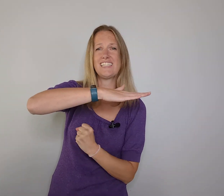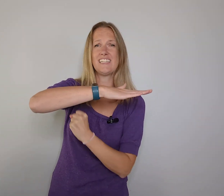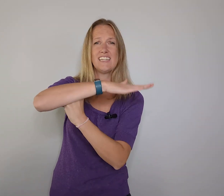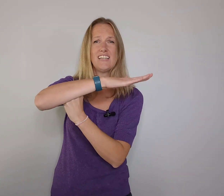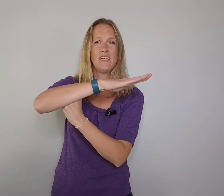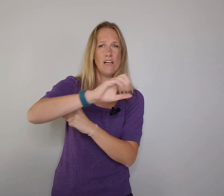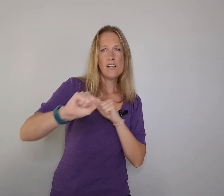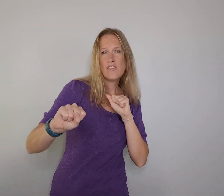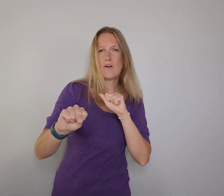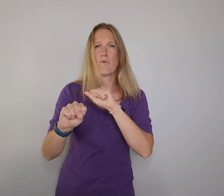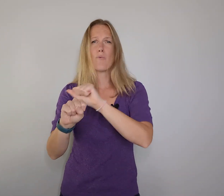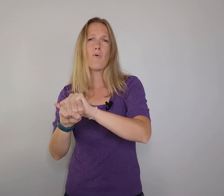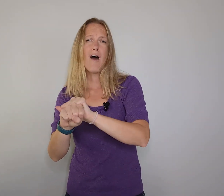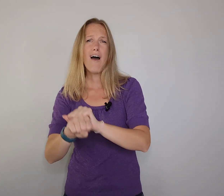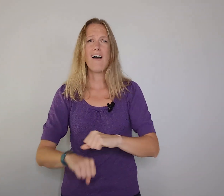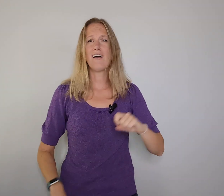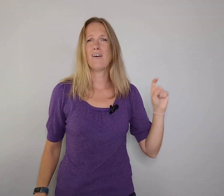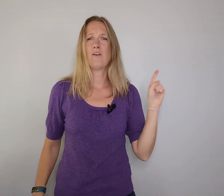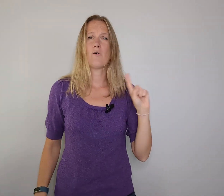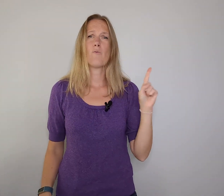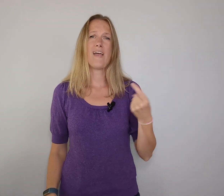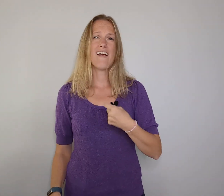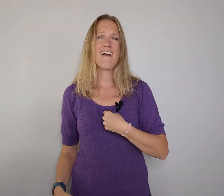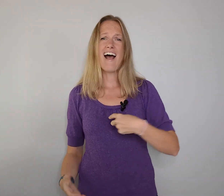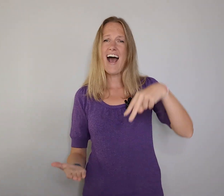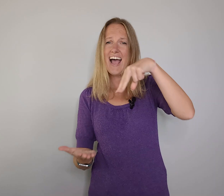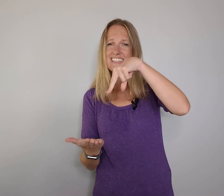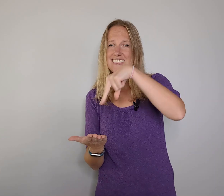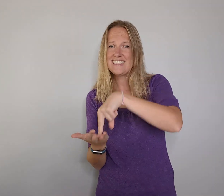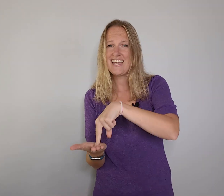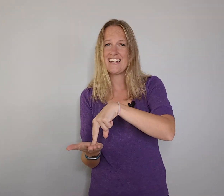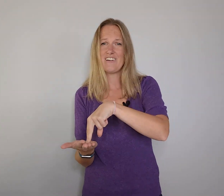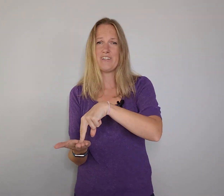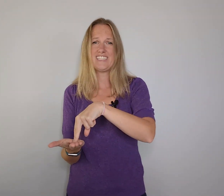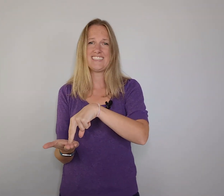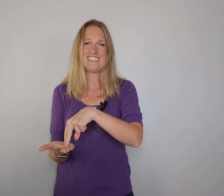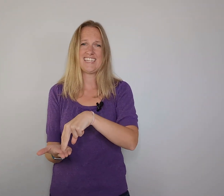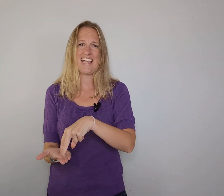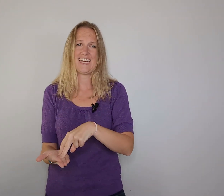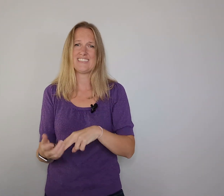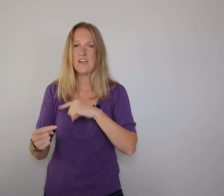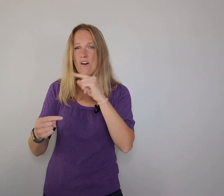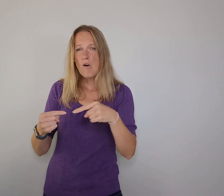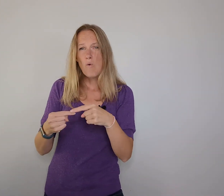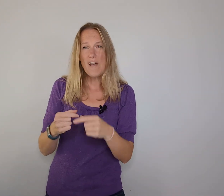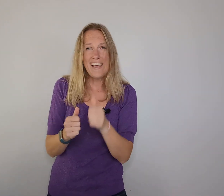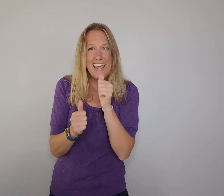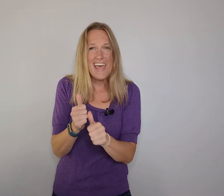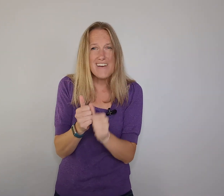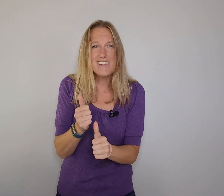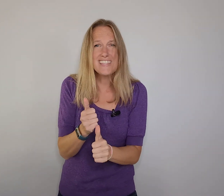foundation, the rock where I stand, on which I stand, when